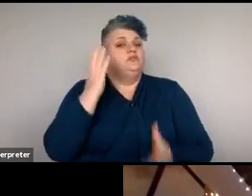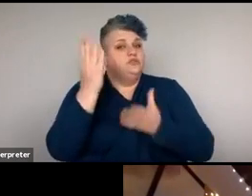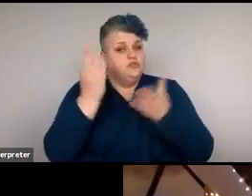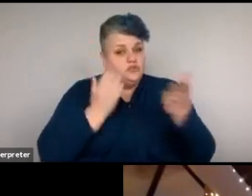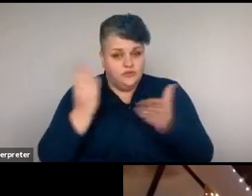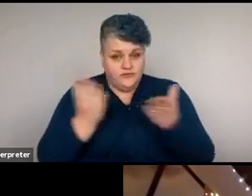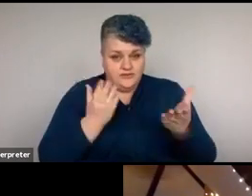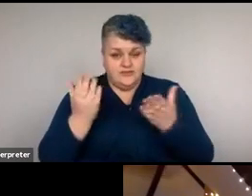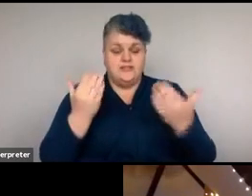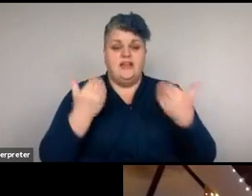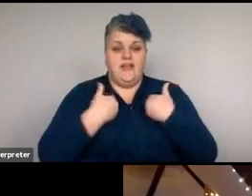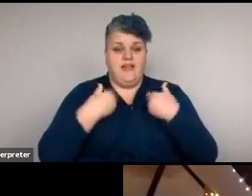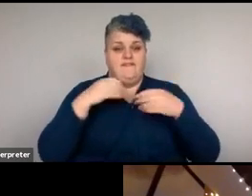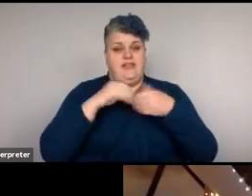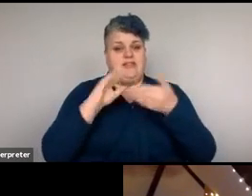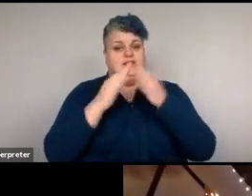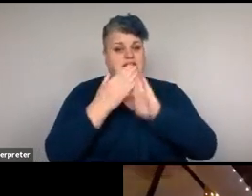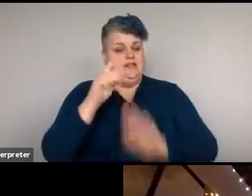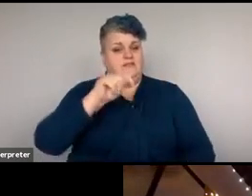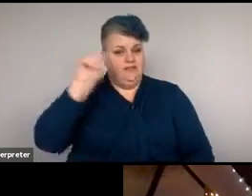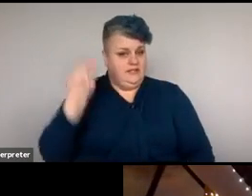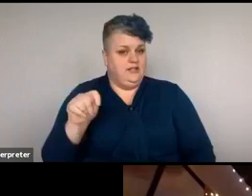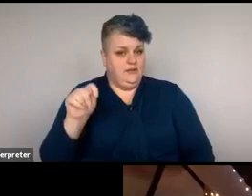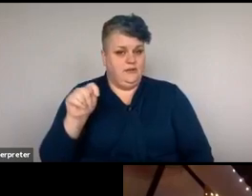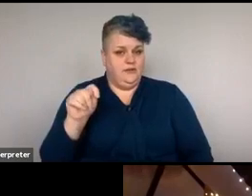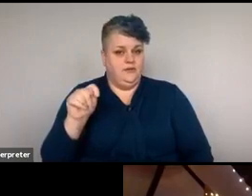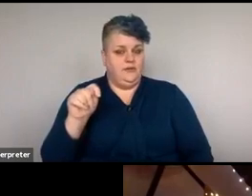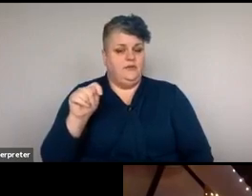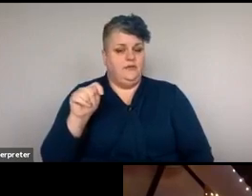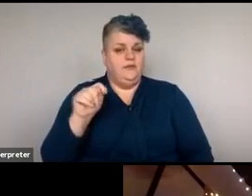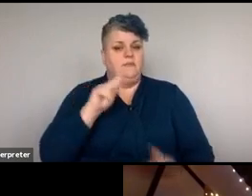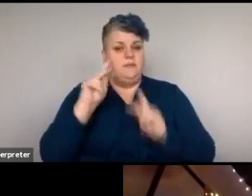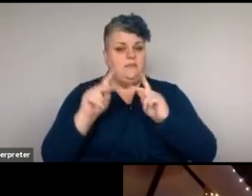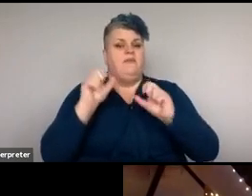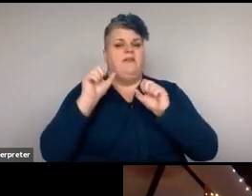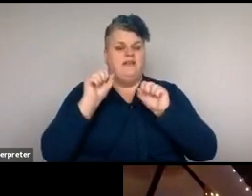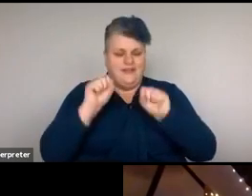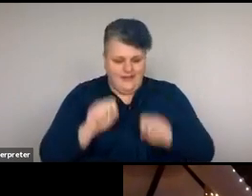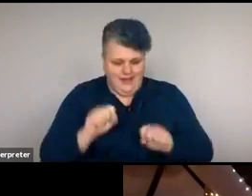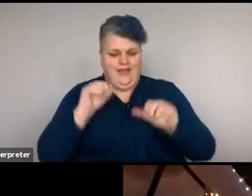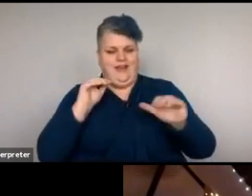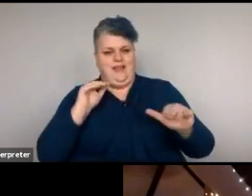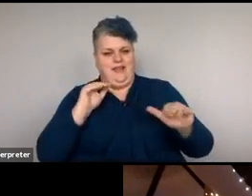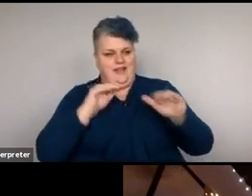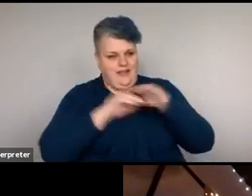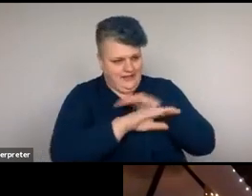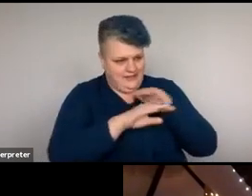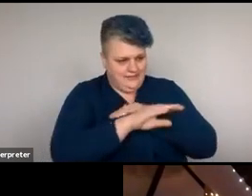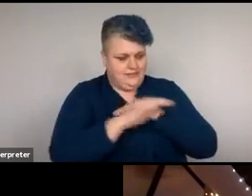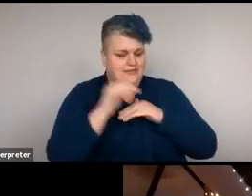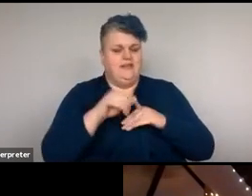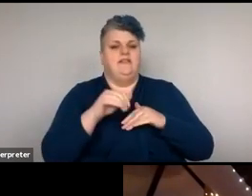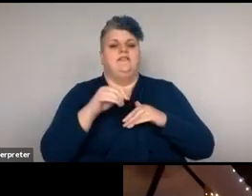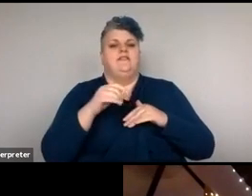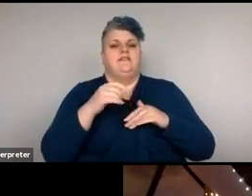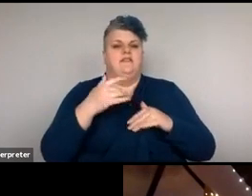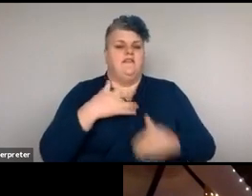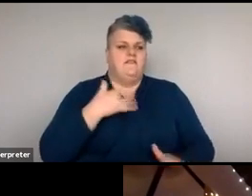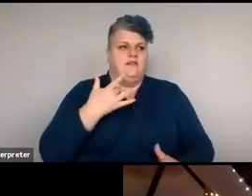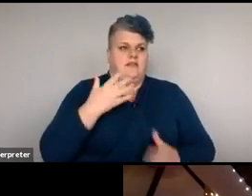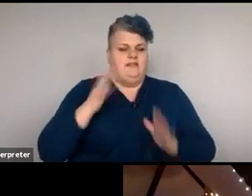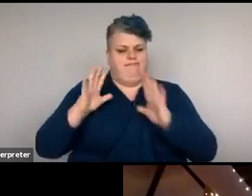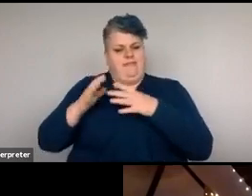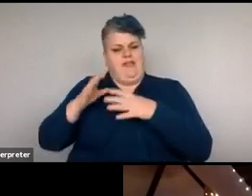services in the city of Toledo that people can access if they find themselves in this particular age